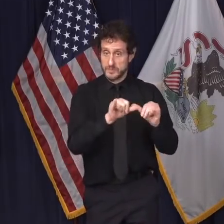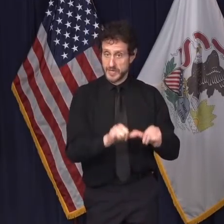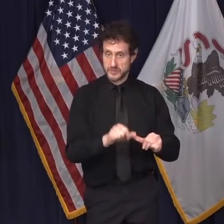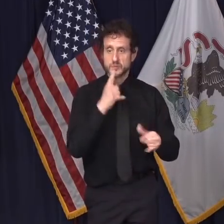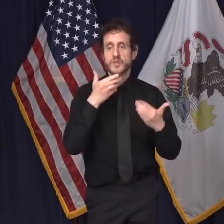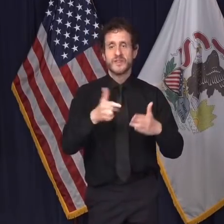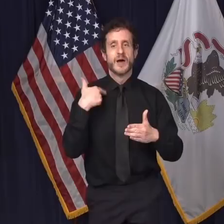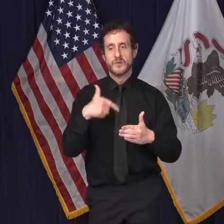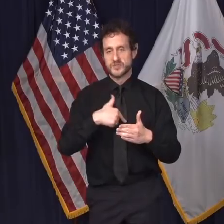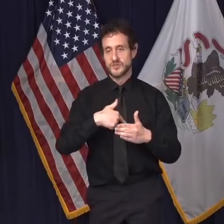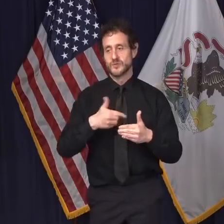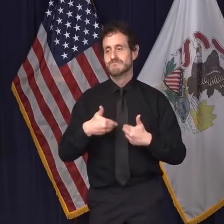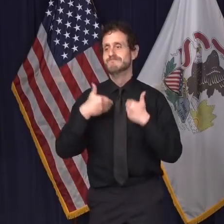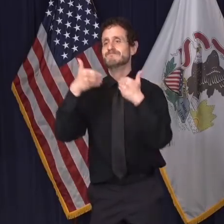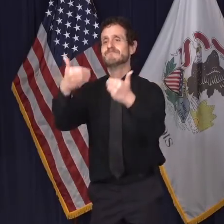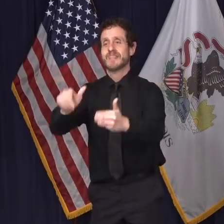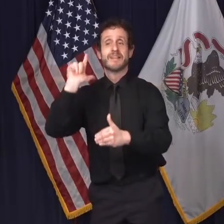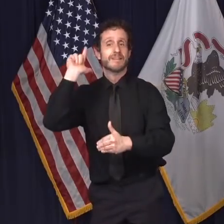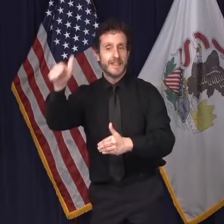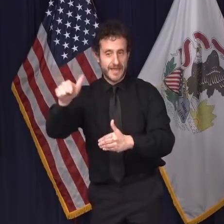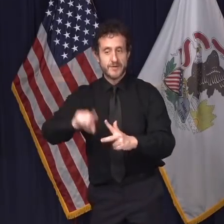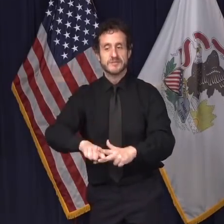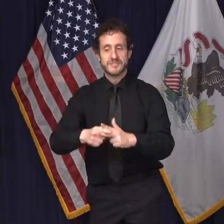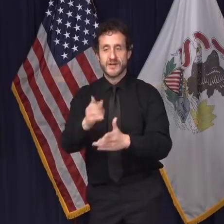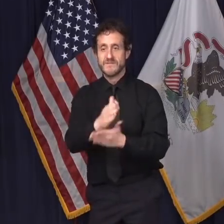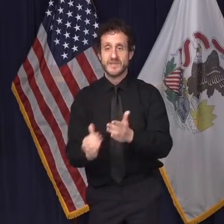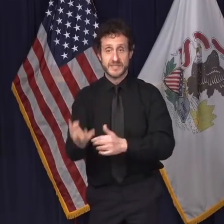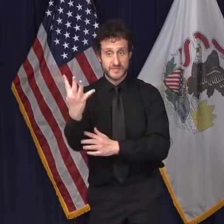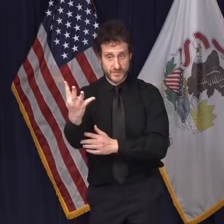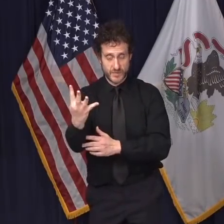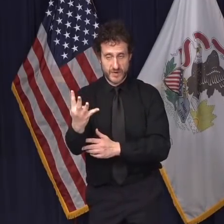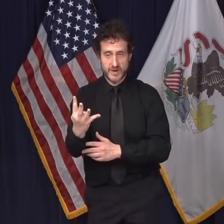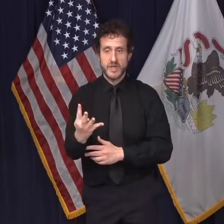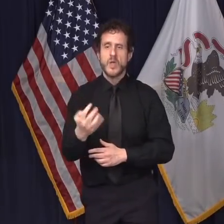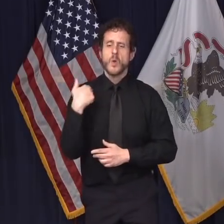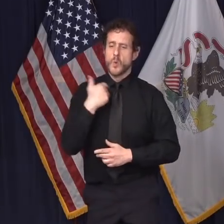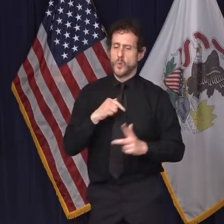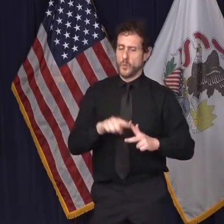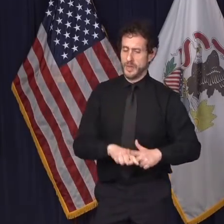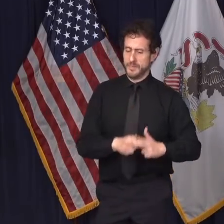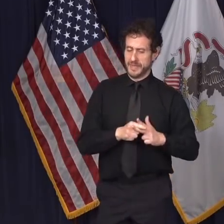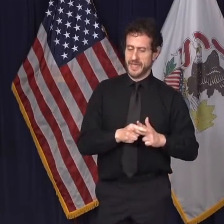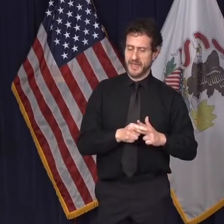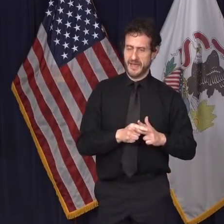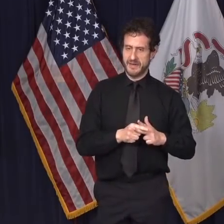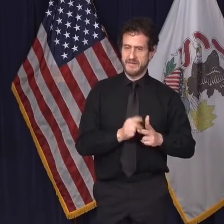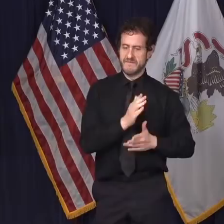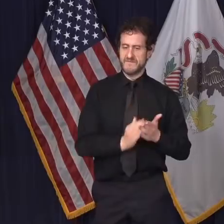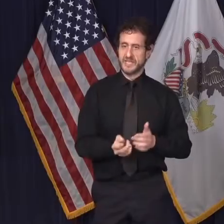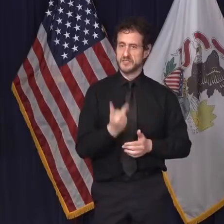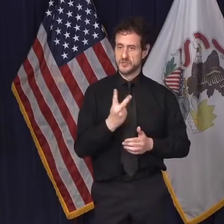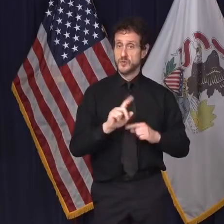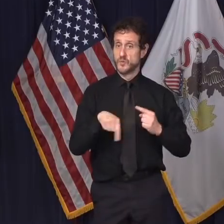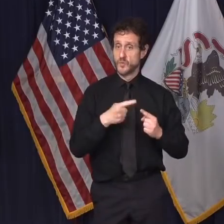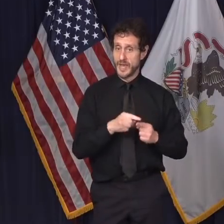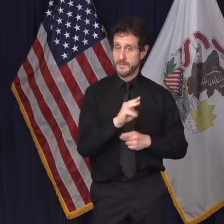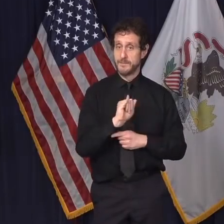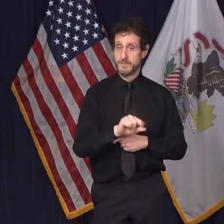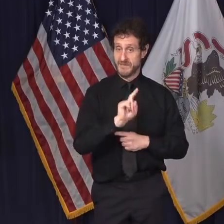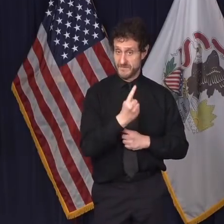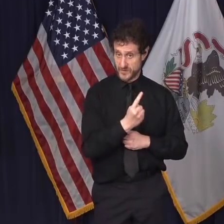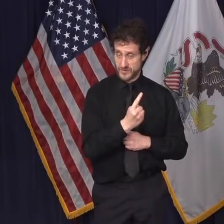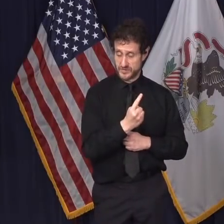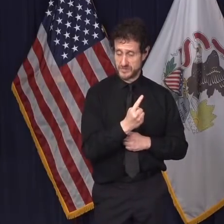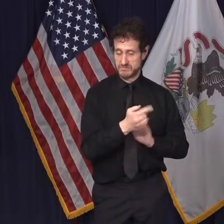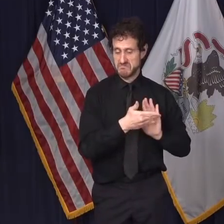4. Just as this 28-day period of tracking started when we moved from Phase 1 to Phase 2 on May